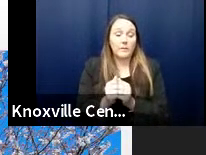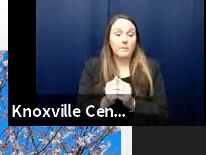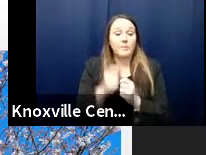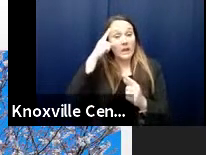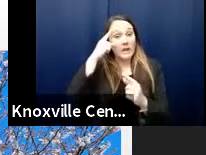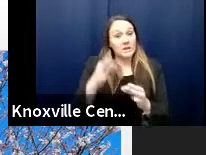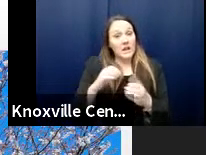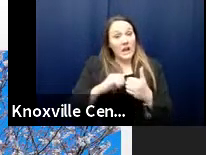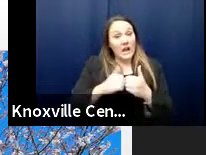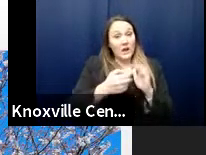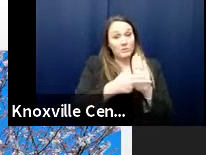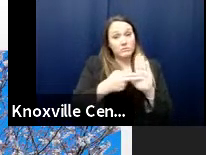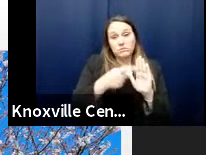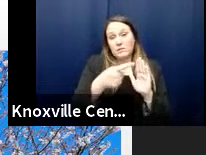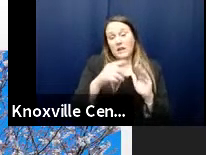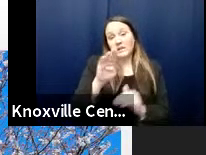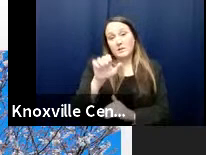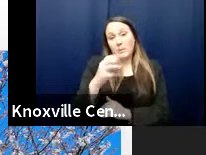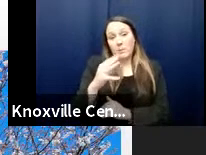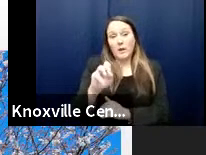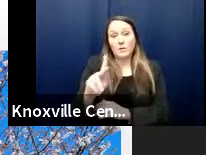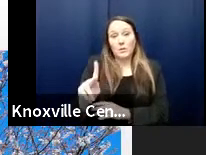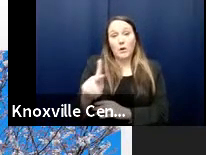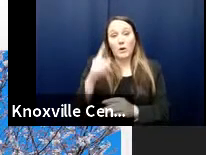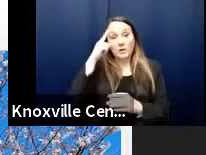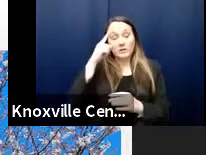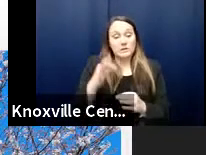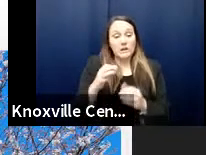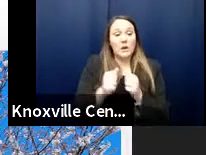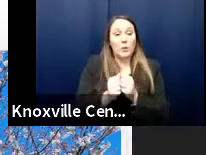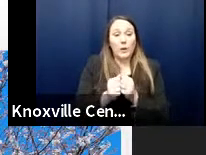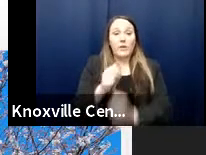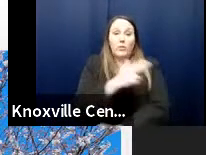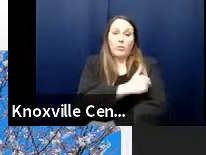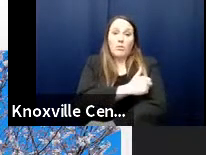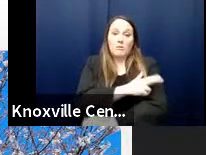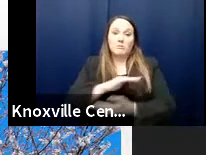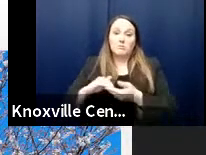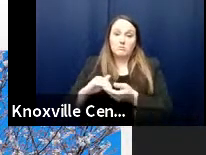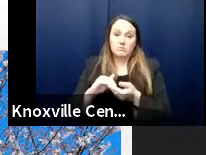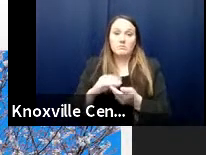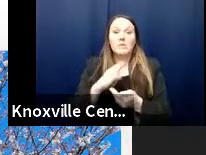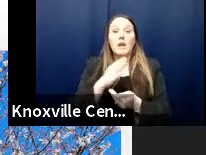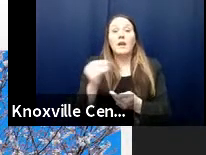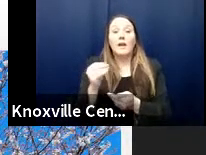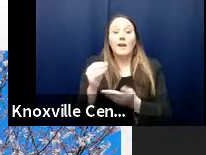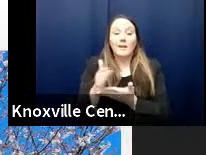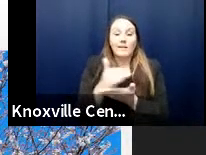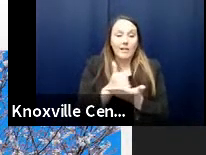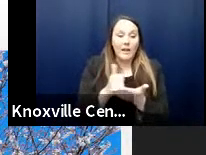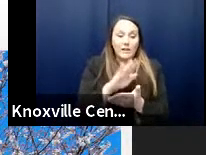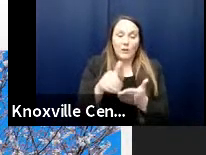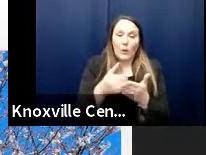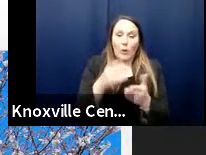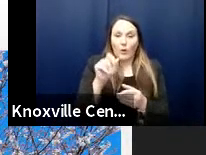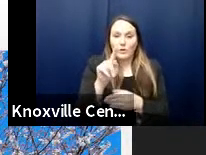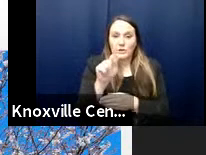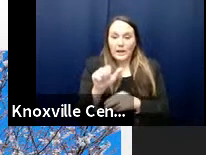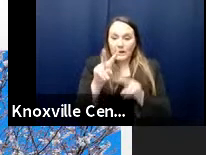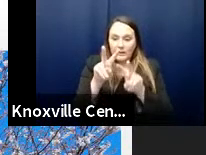to classify this benchmark are made in concert with our hospital partners, as well as taking all of the data into